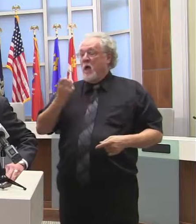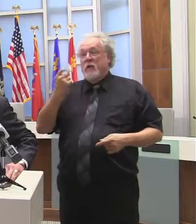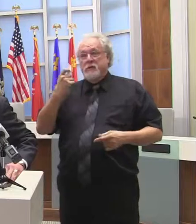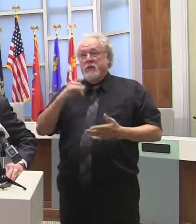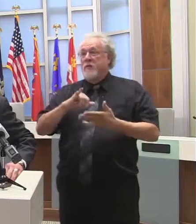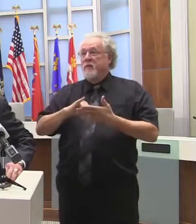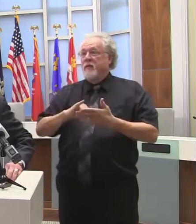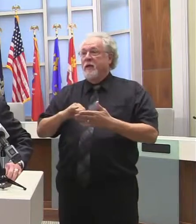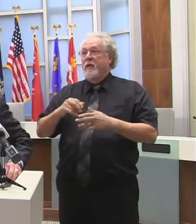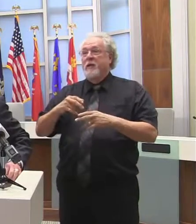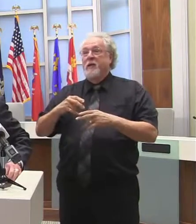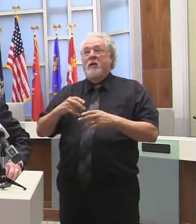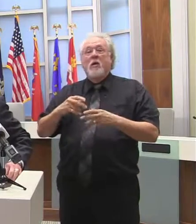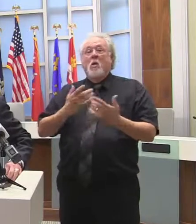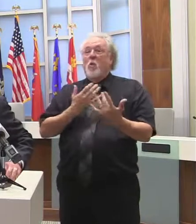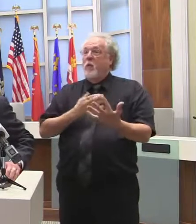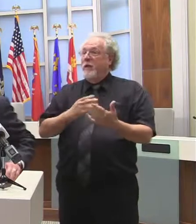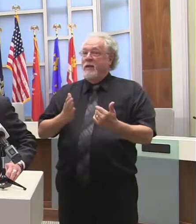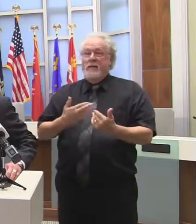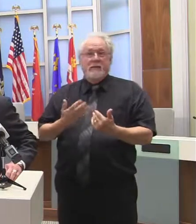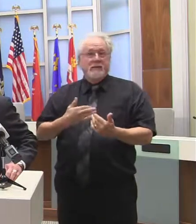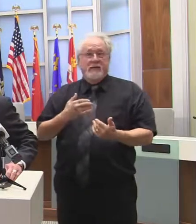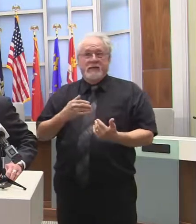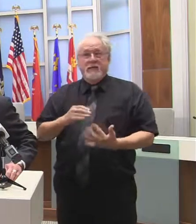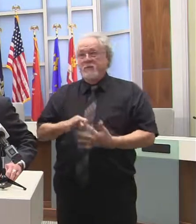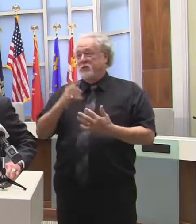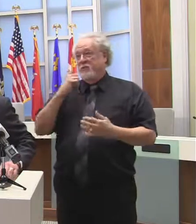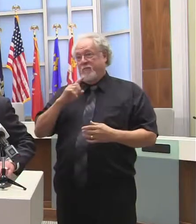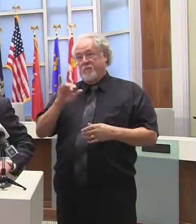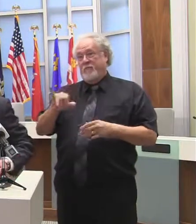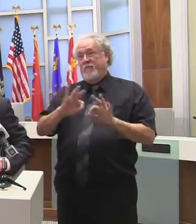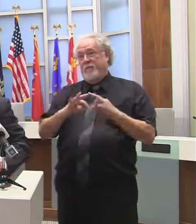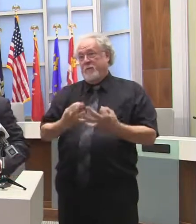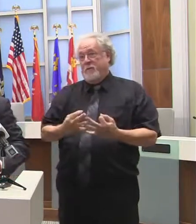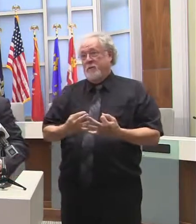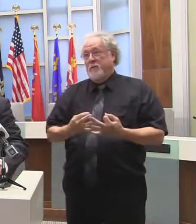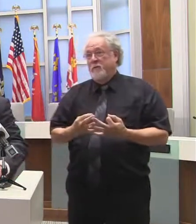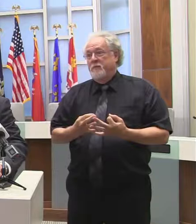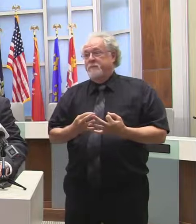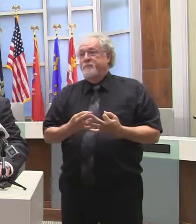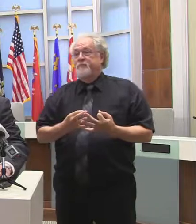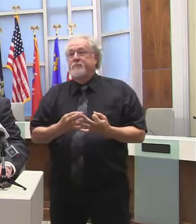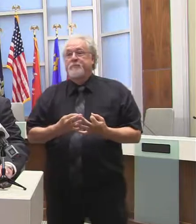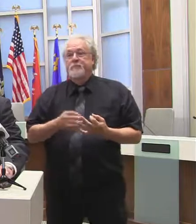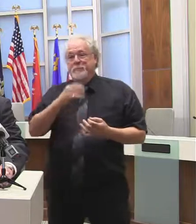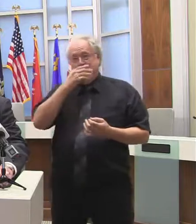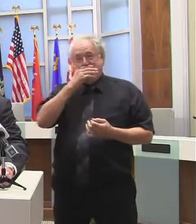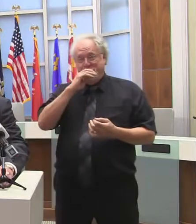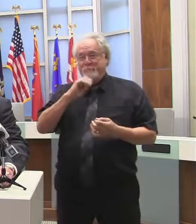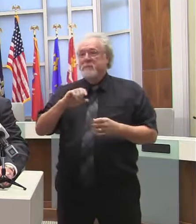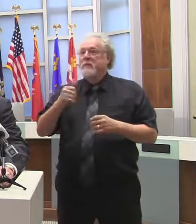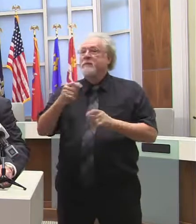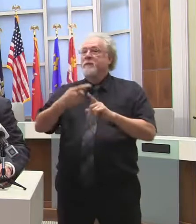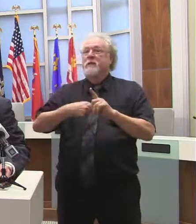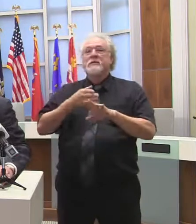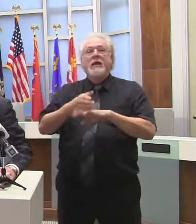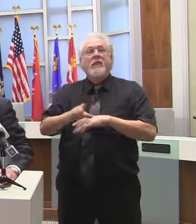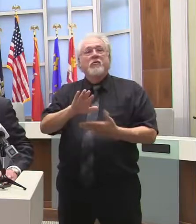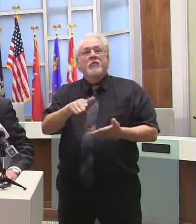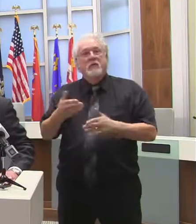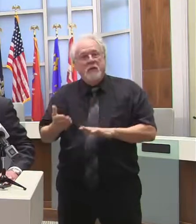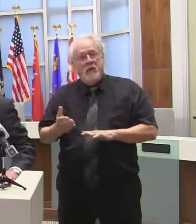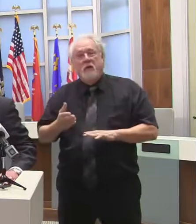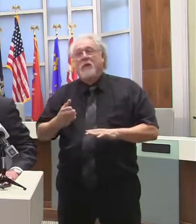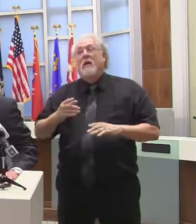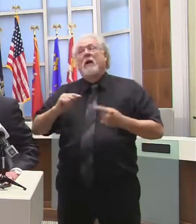understand that the wait has not been easy, especially for the Sterling family. 10 months after Alton's death, I know it must